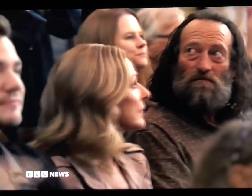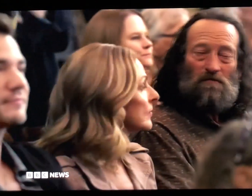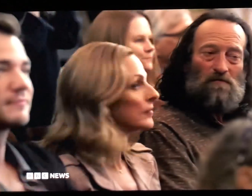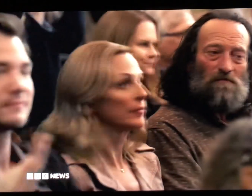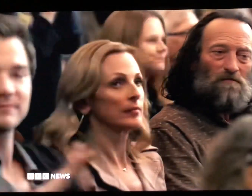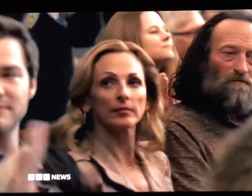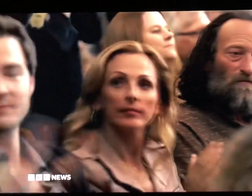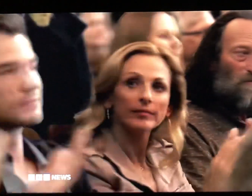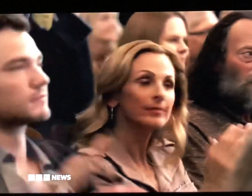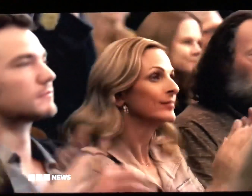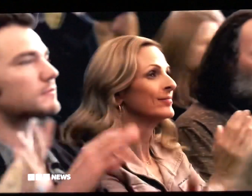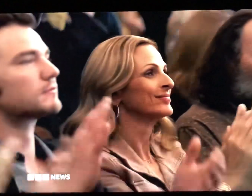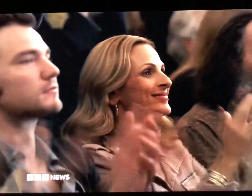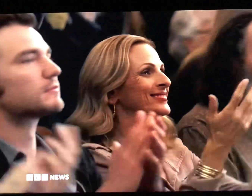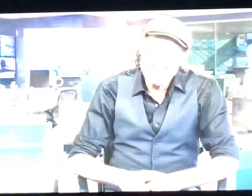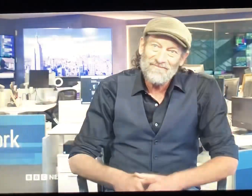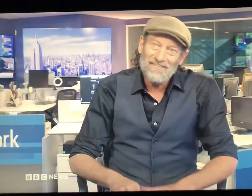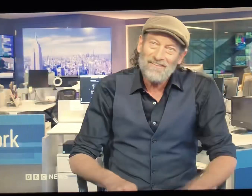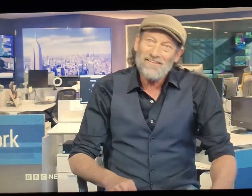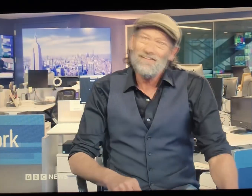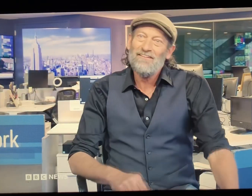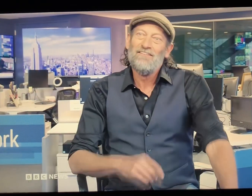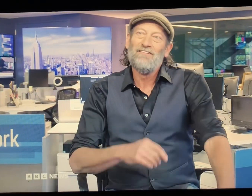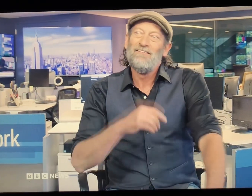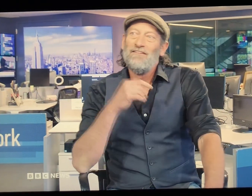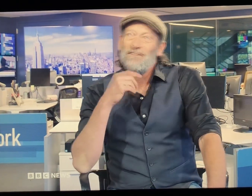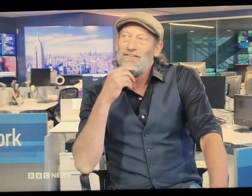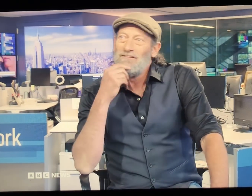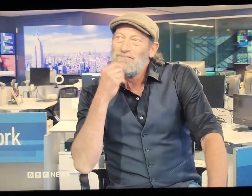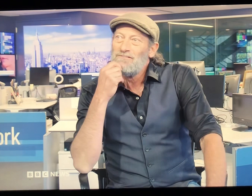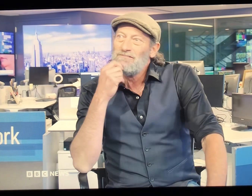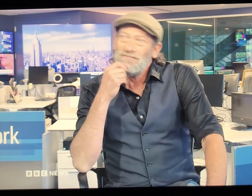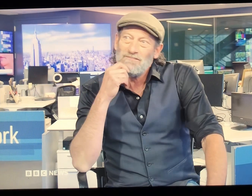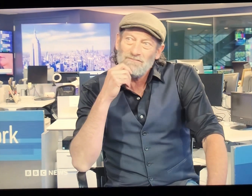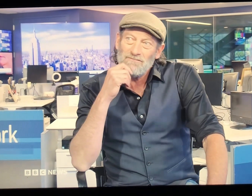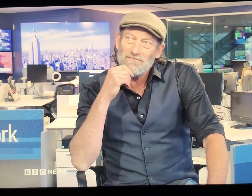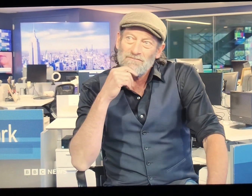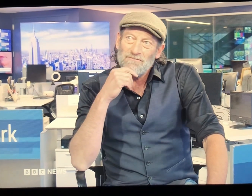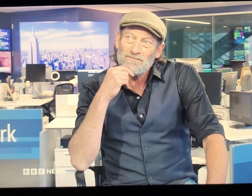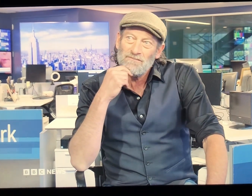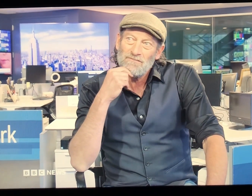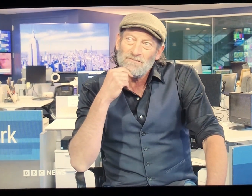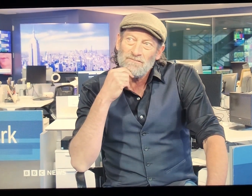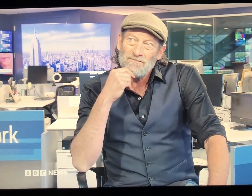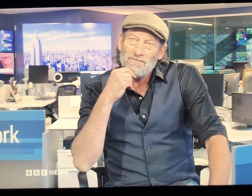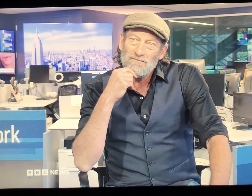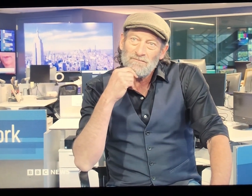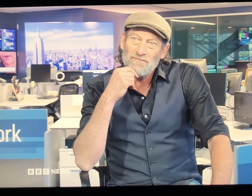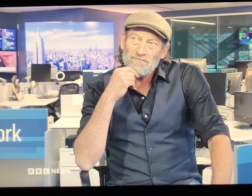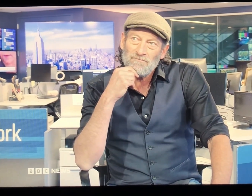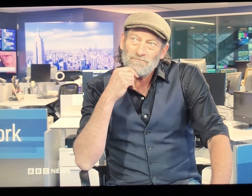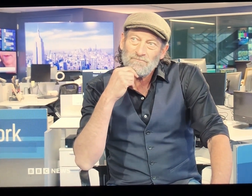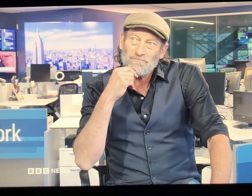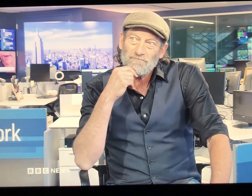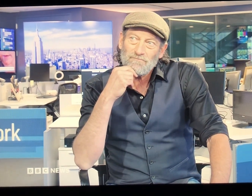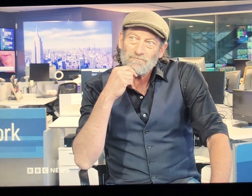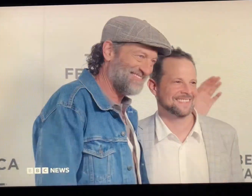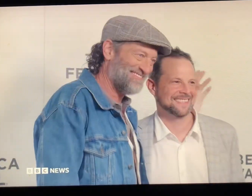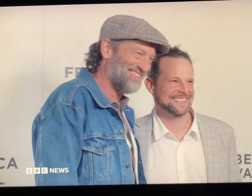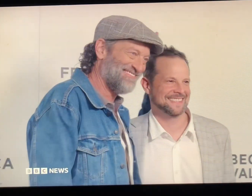Picture. There are improvements in terms of how deaf people are employed by the film industry and